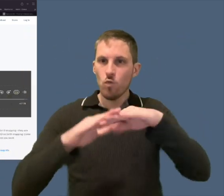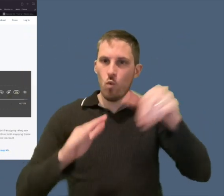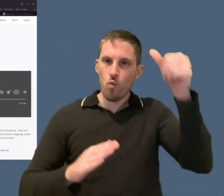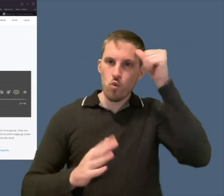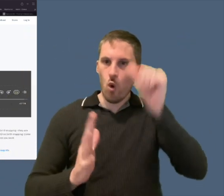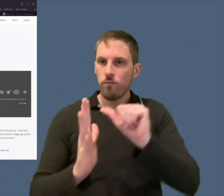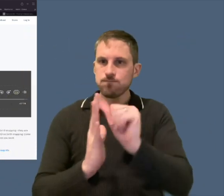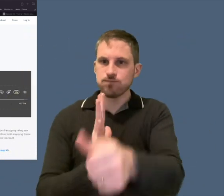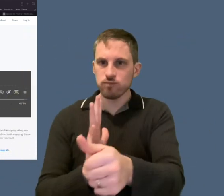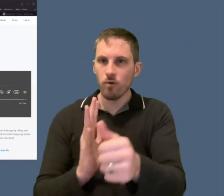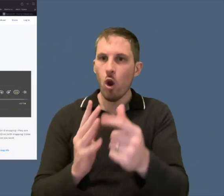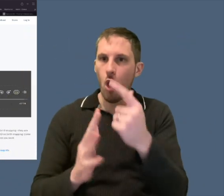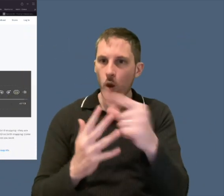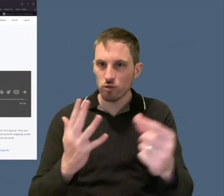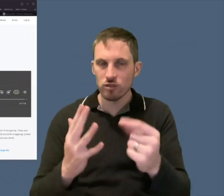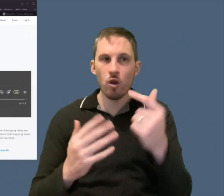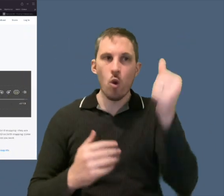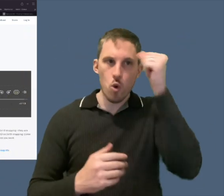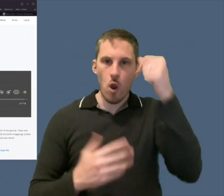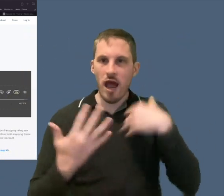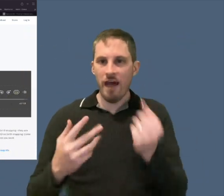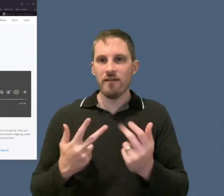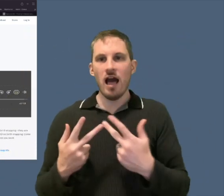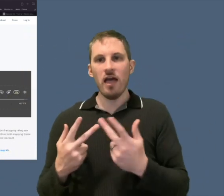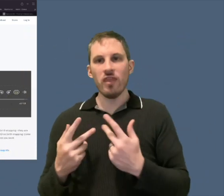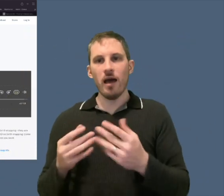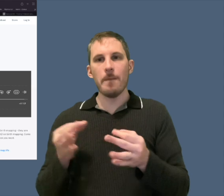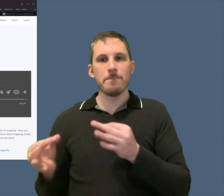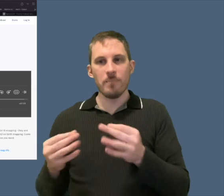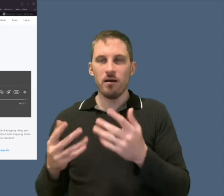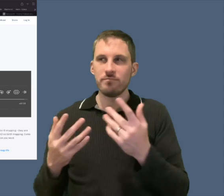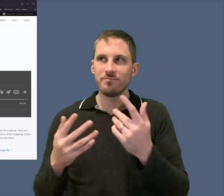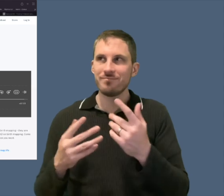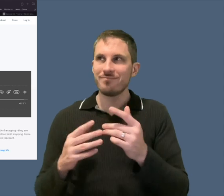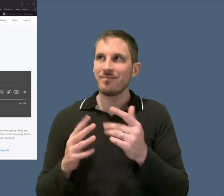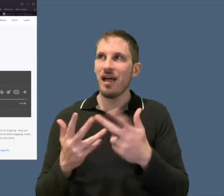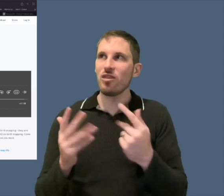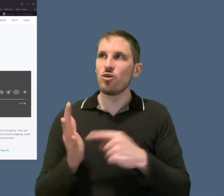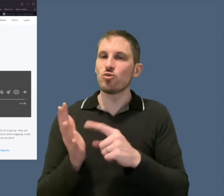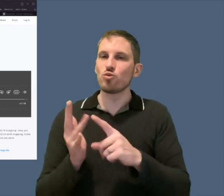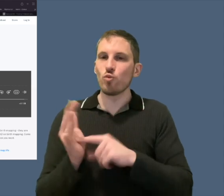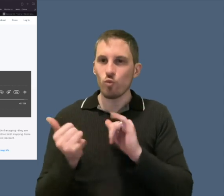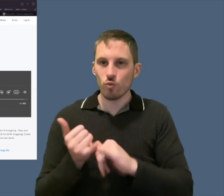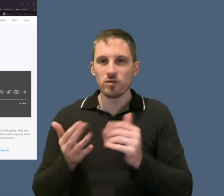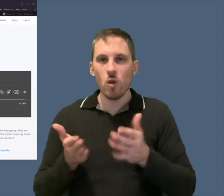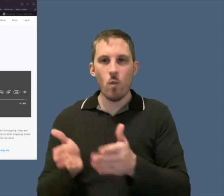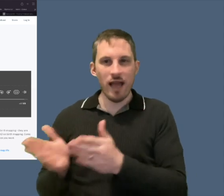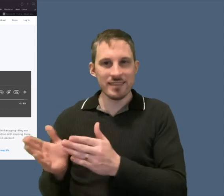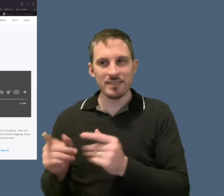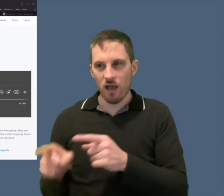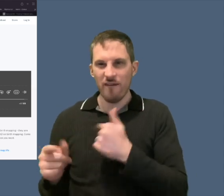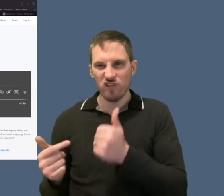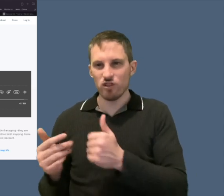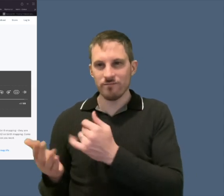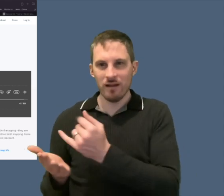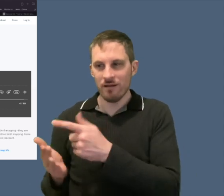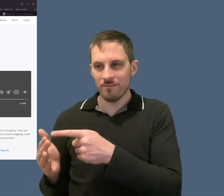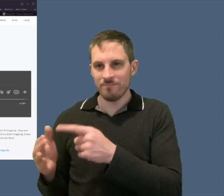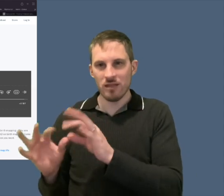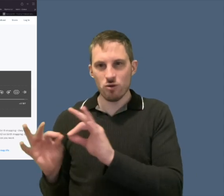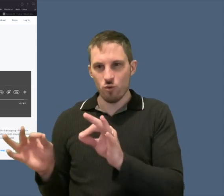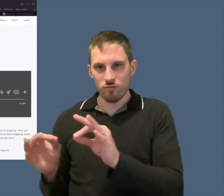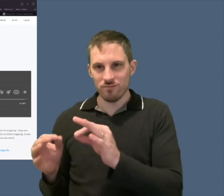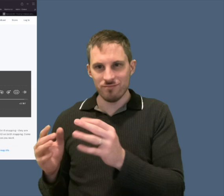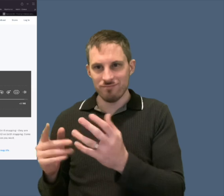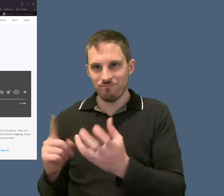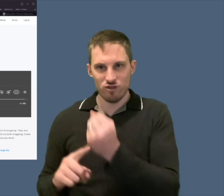I've exhausted my tools that I came with, and I can see that this epidural is now my best decision. They embrace it, they